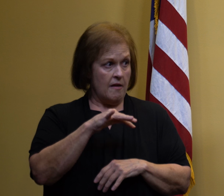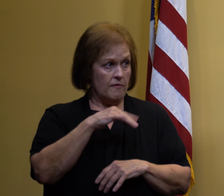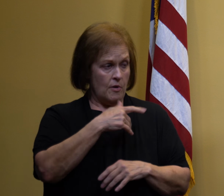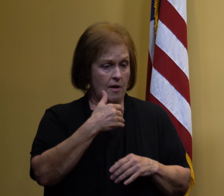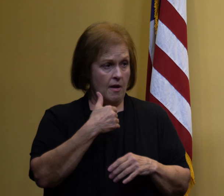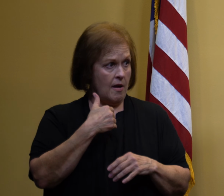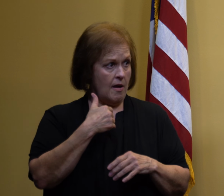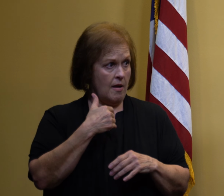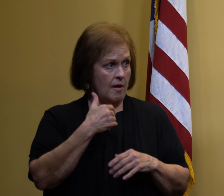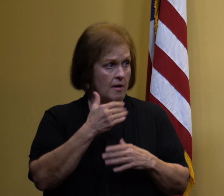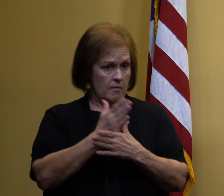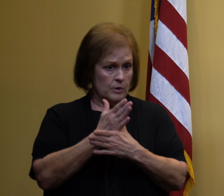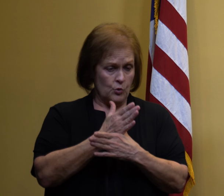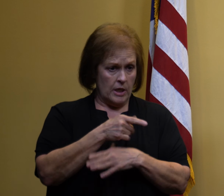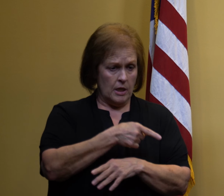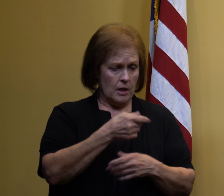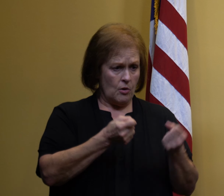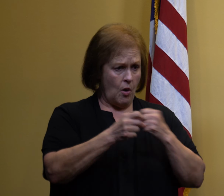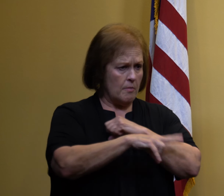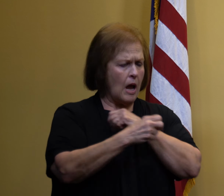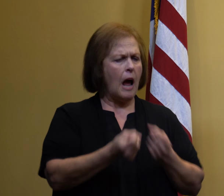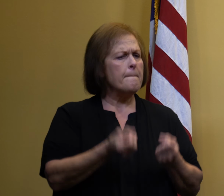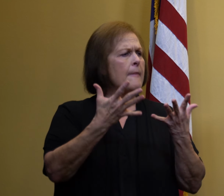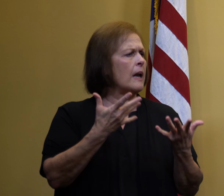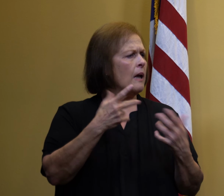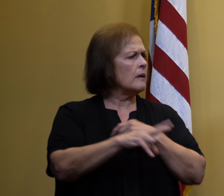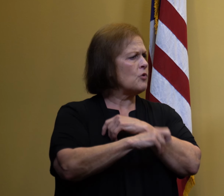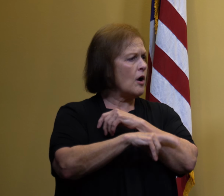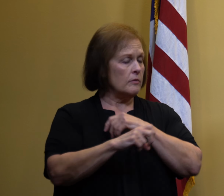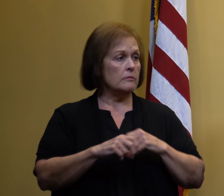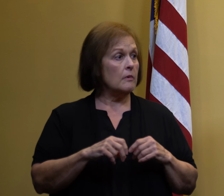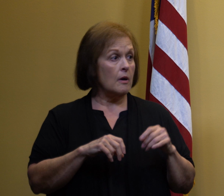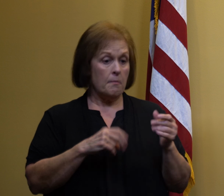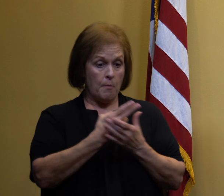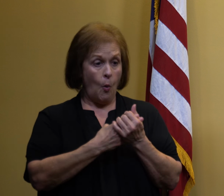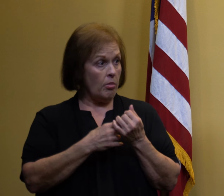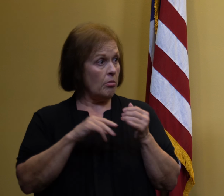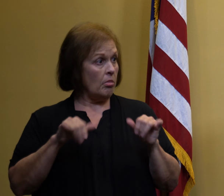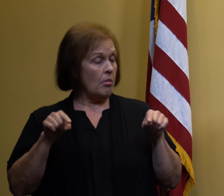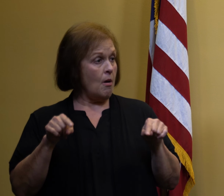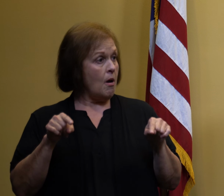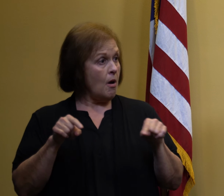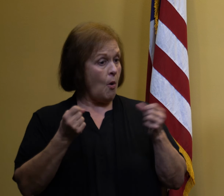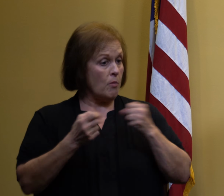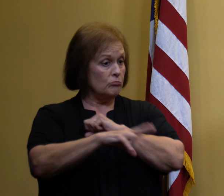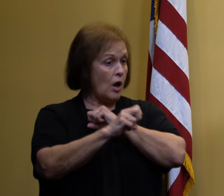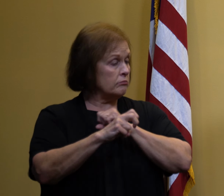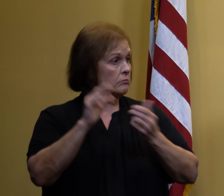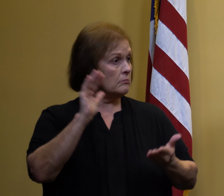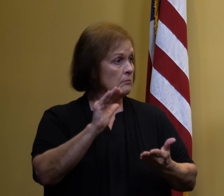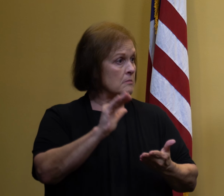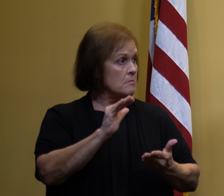between, the carjacking and car theft numbers? Sure, so both of those areas were down. So where we were with carjackings, we're not